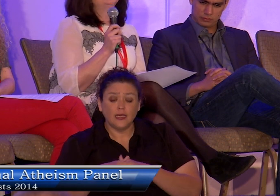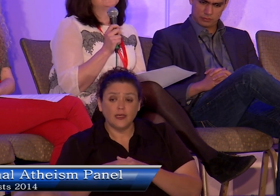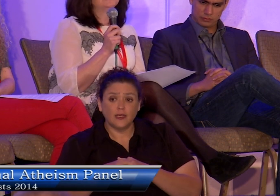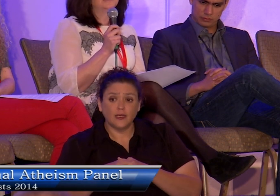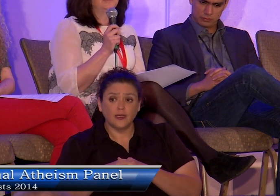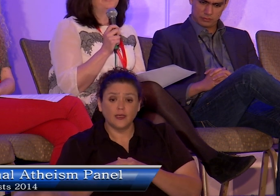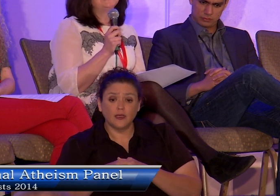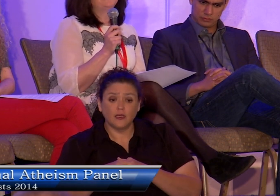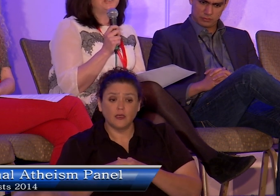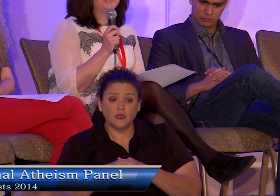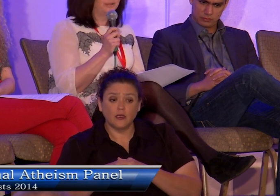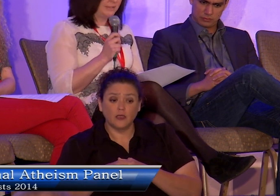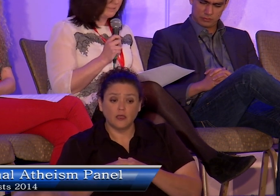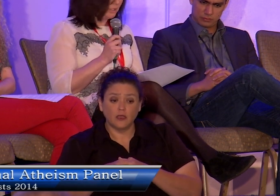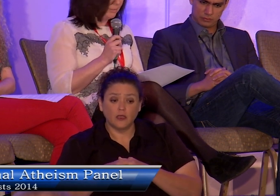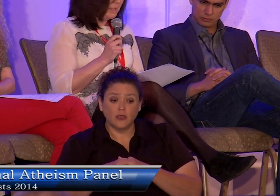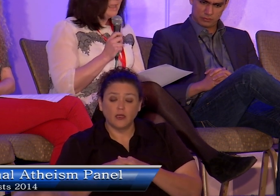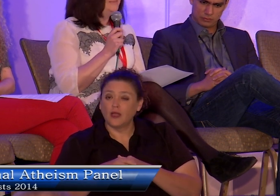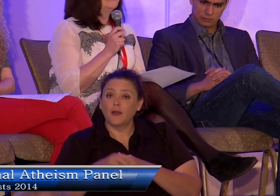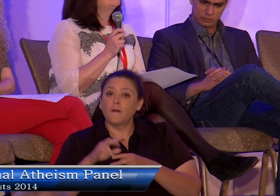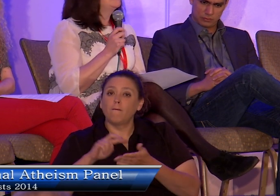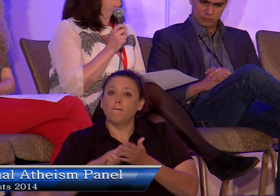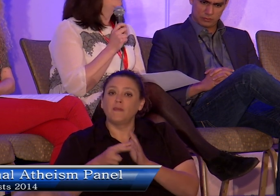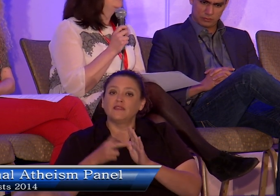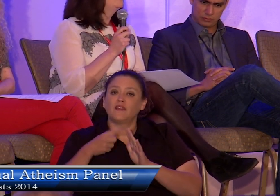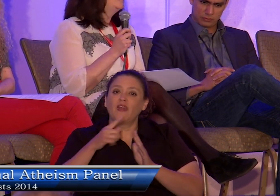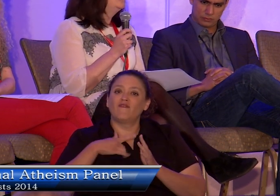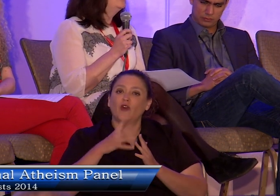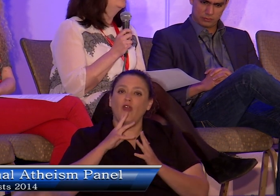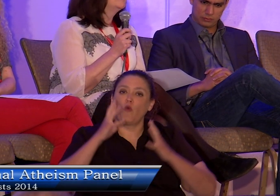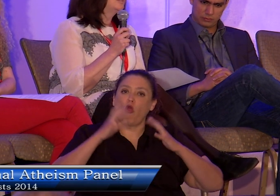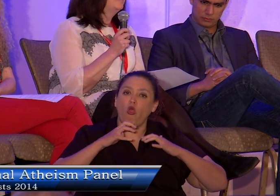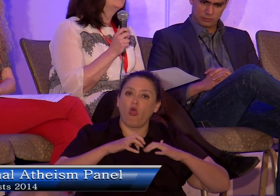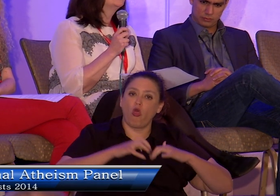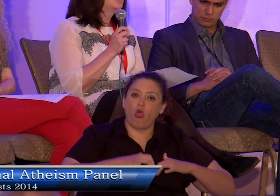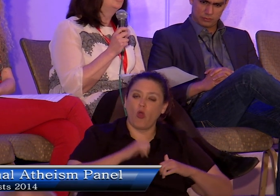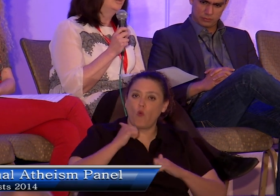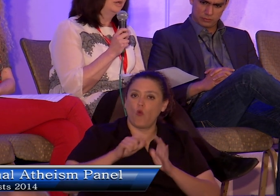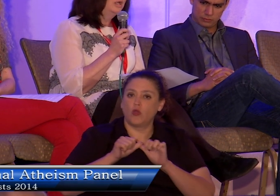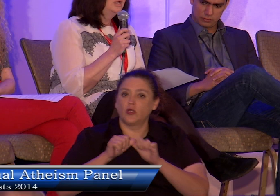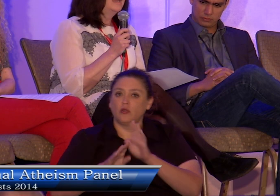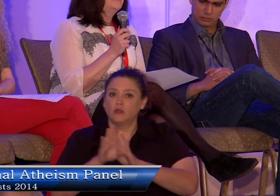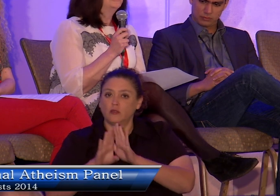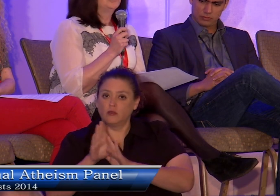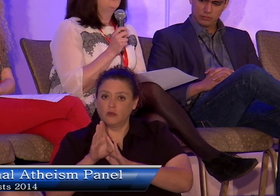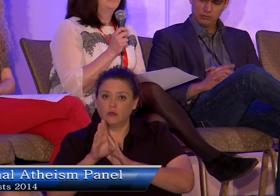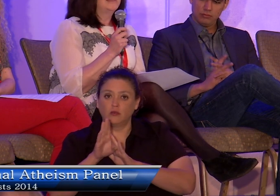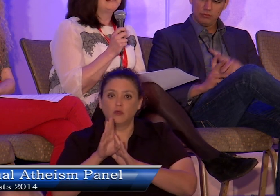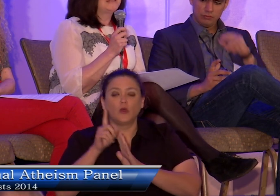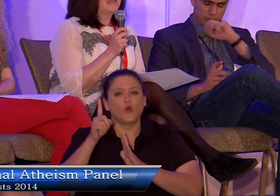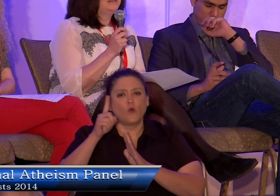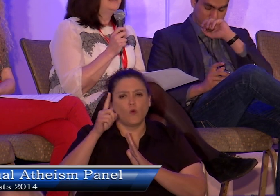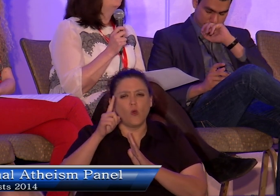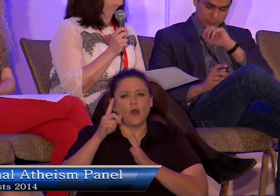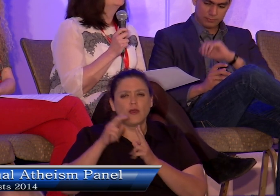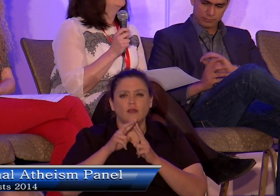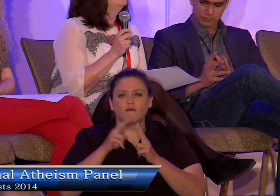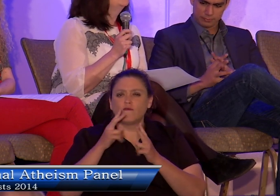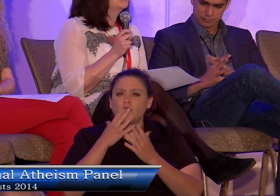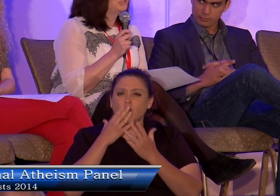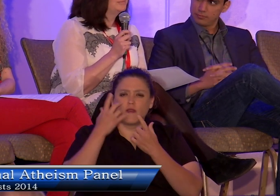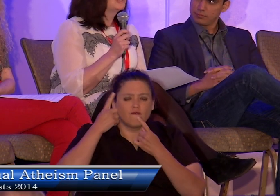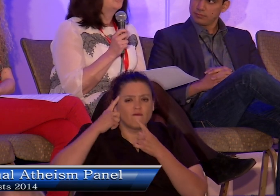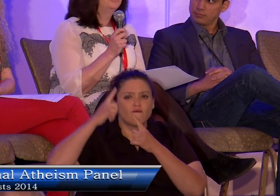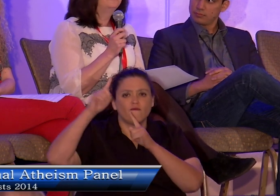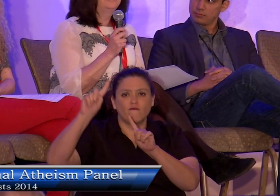it hurts the preservation of Islam. And this is something that a well-known Islamic scholar, Qaradawi, has said. And of course, I